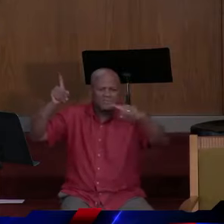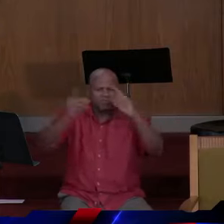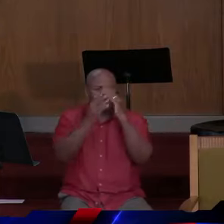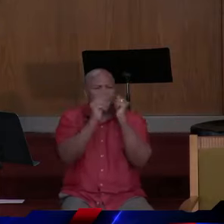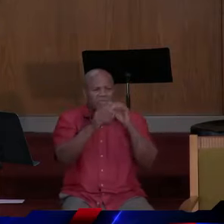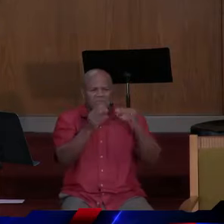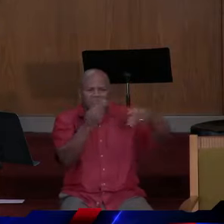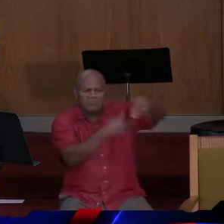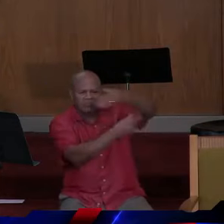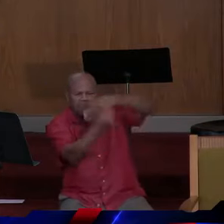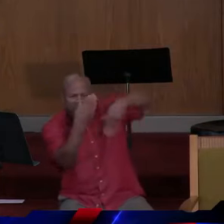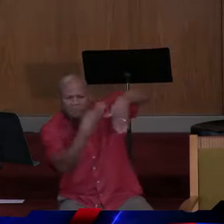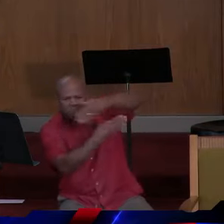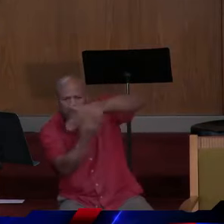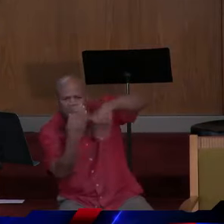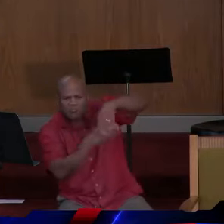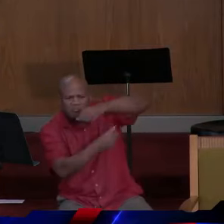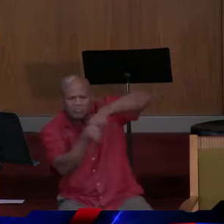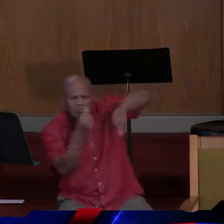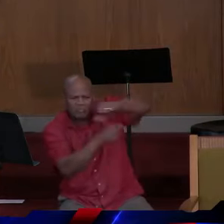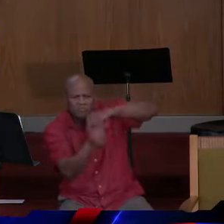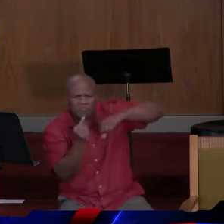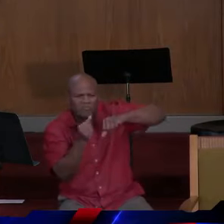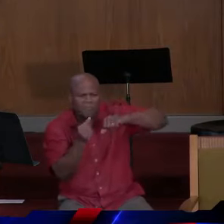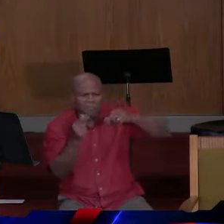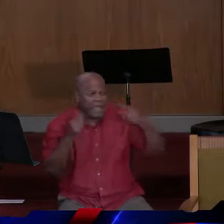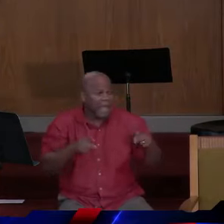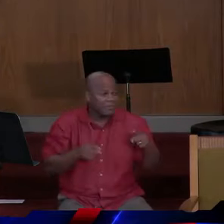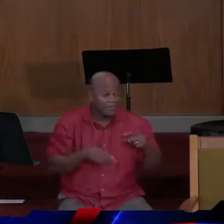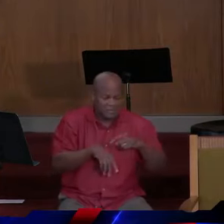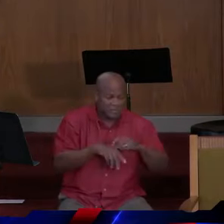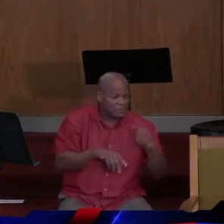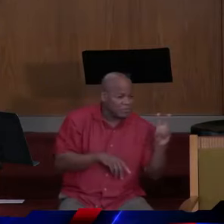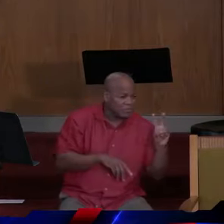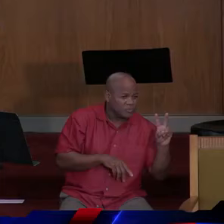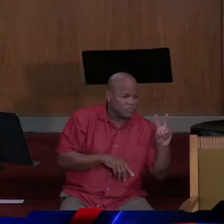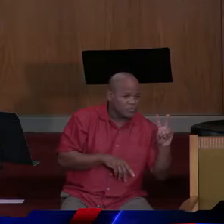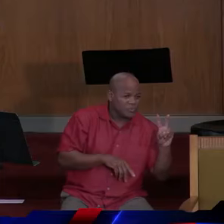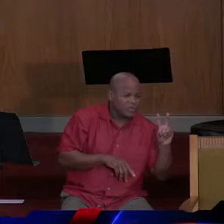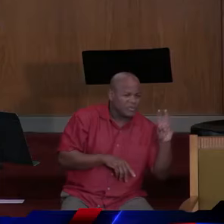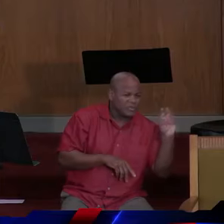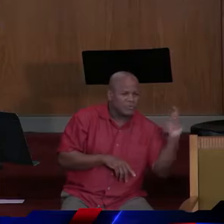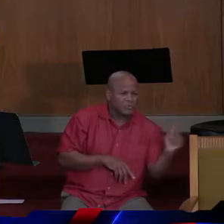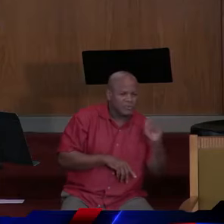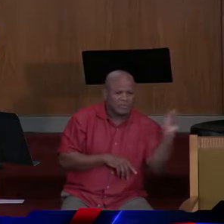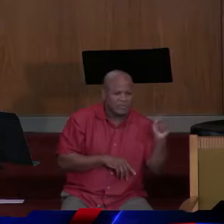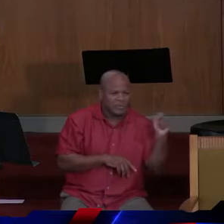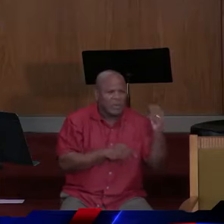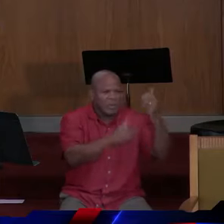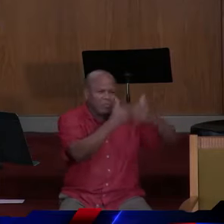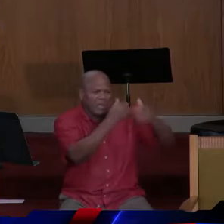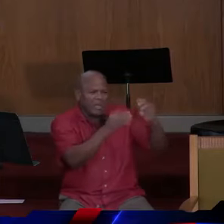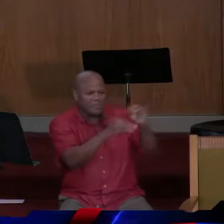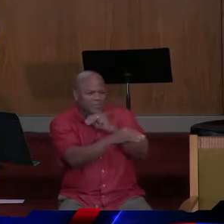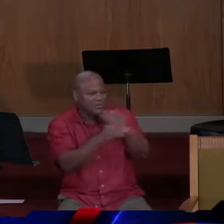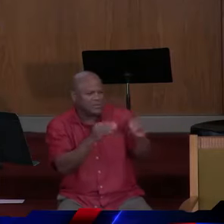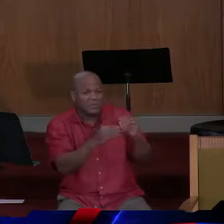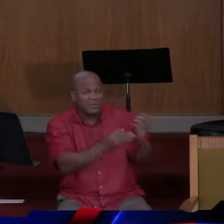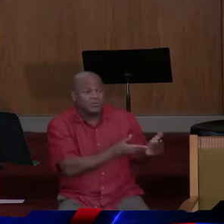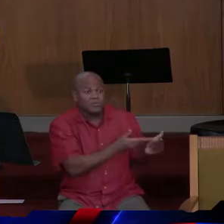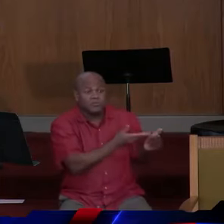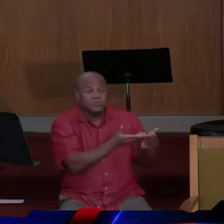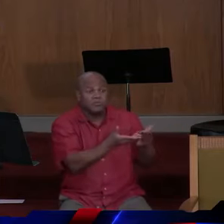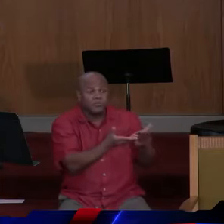And even to those outside of our fold, on Tuesday at 10 a.m. to 2, we have the bread ministry. We can't bring y'all